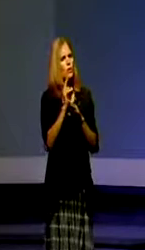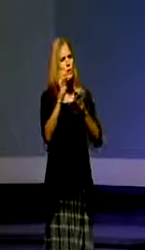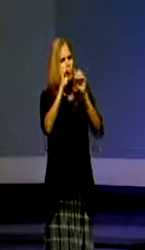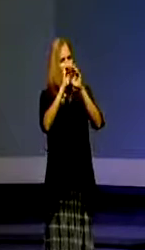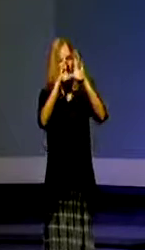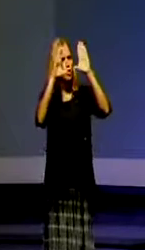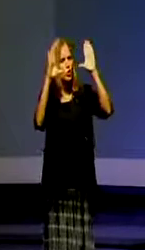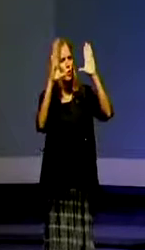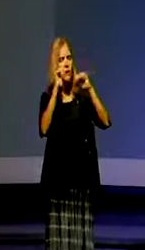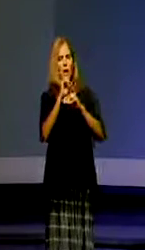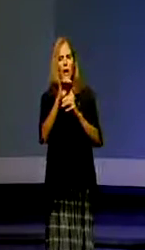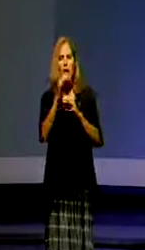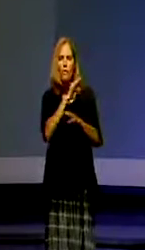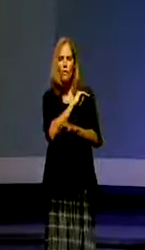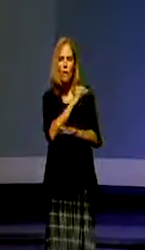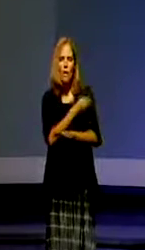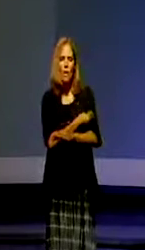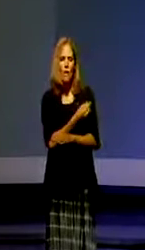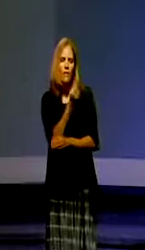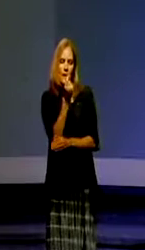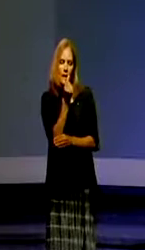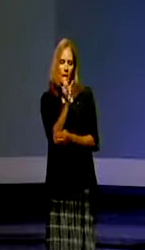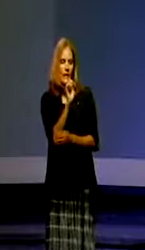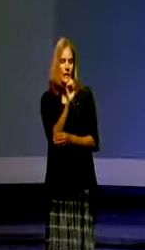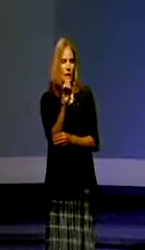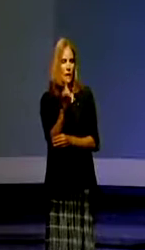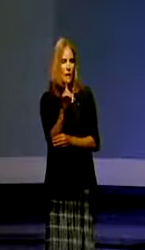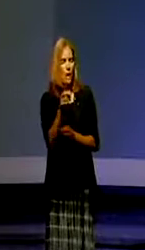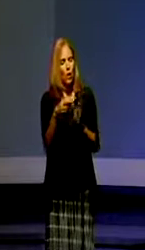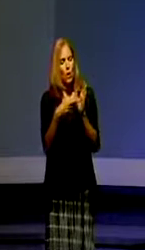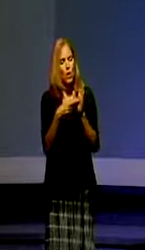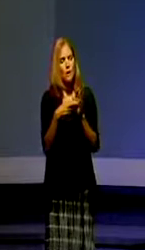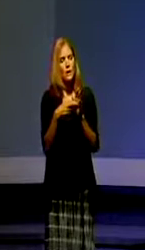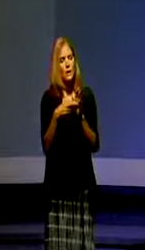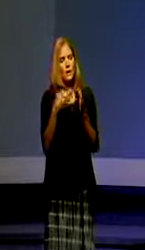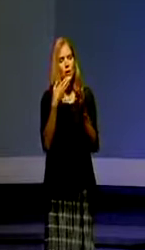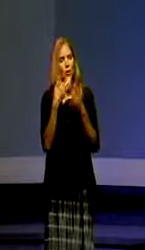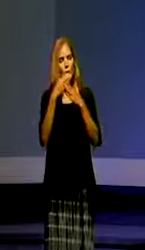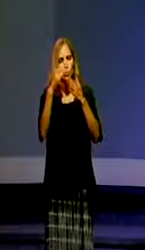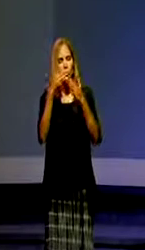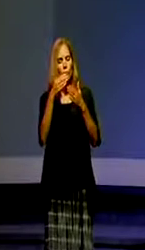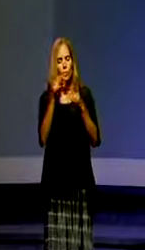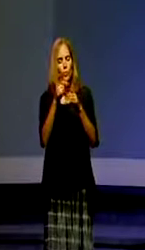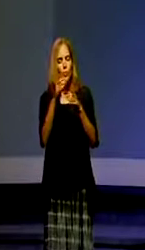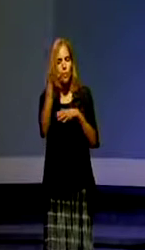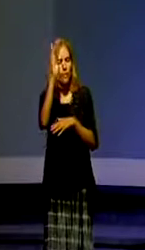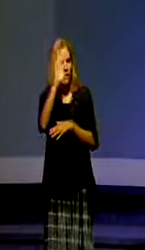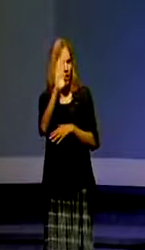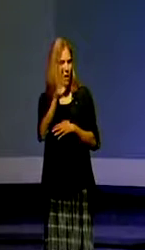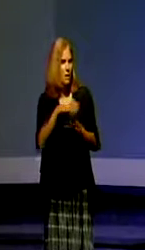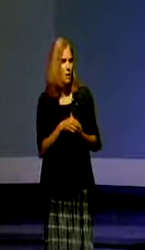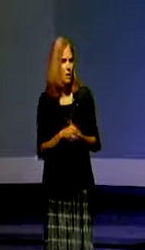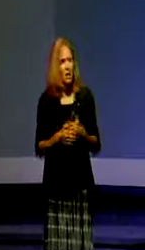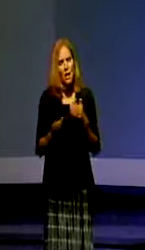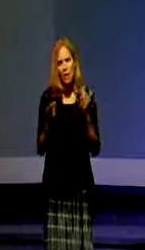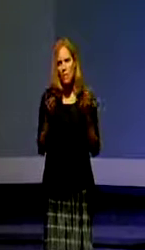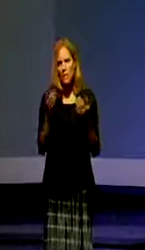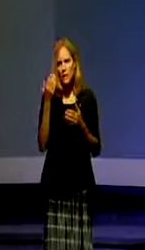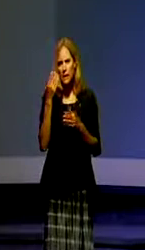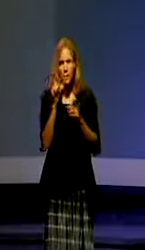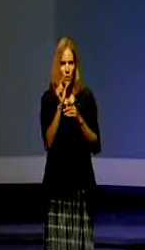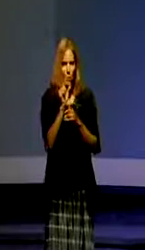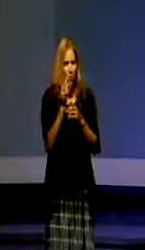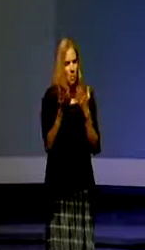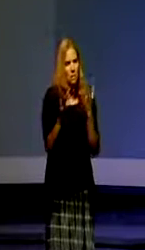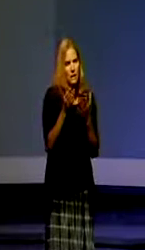imagery of the power of a little seed representing the Word of God. It may seem small, it